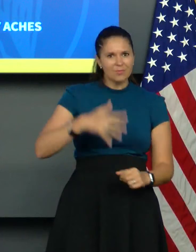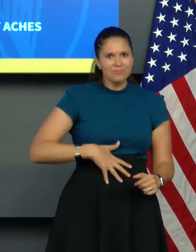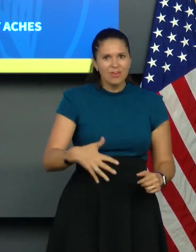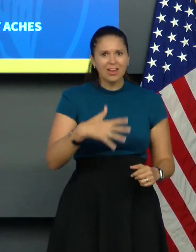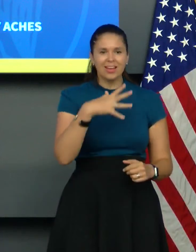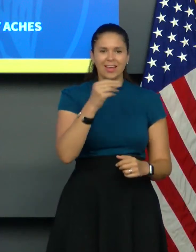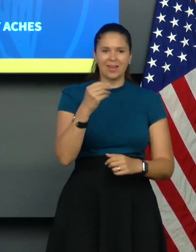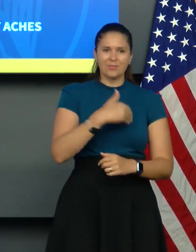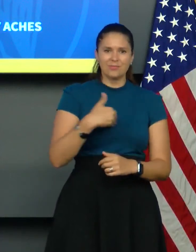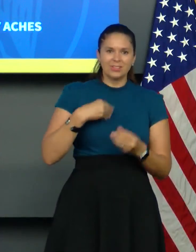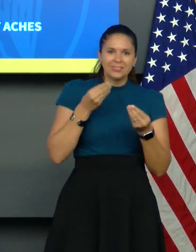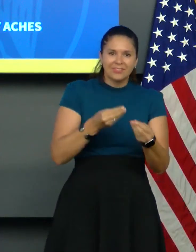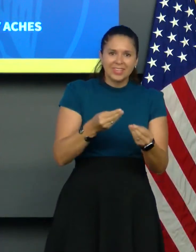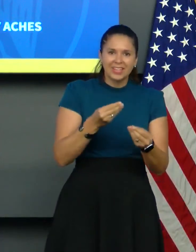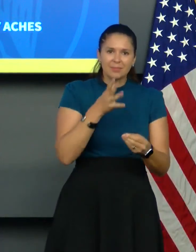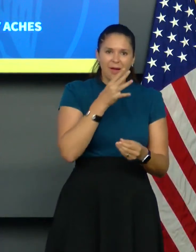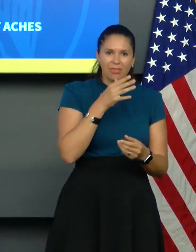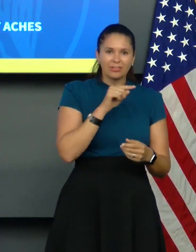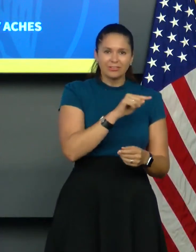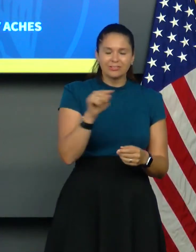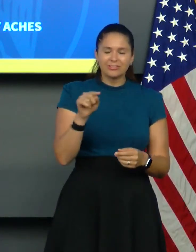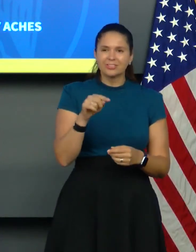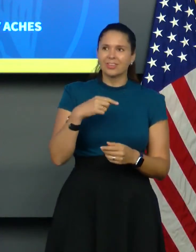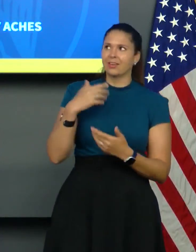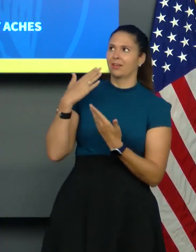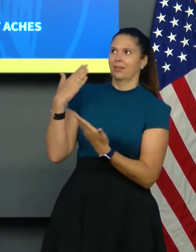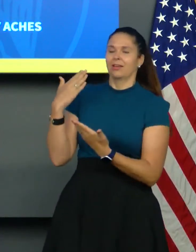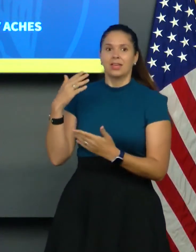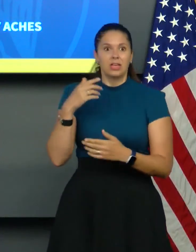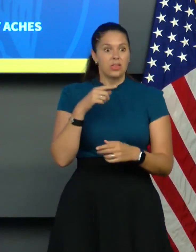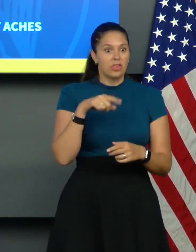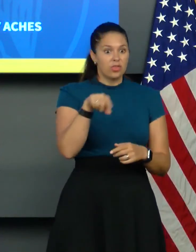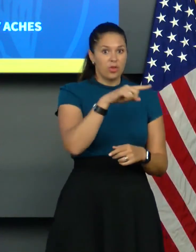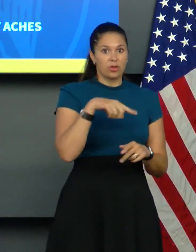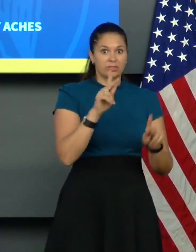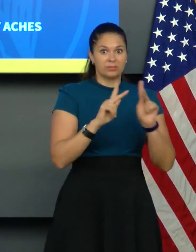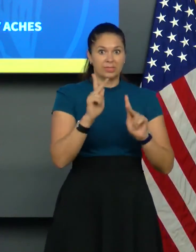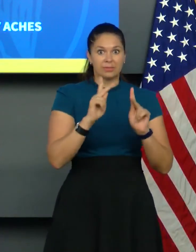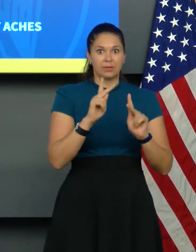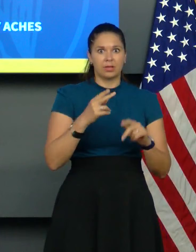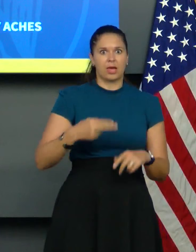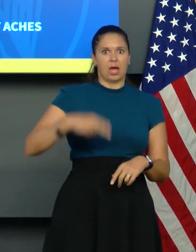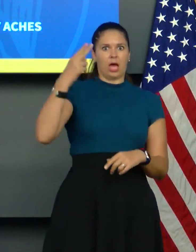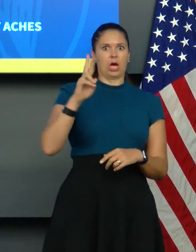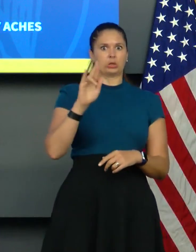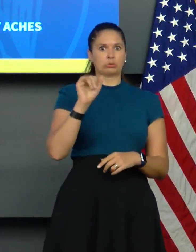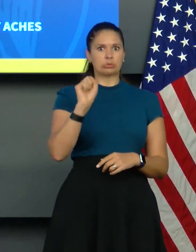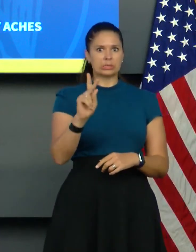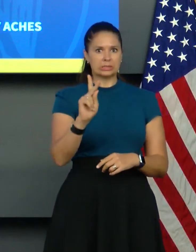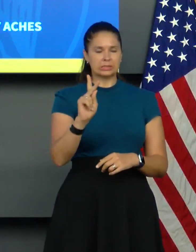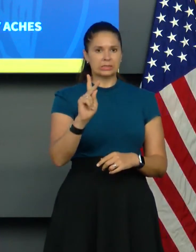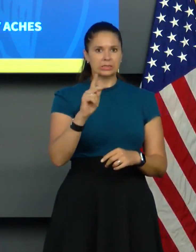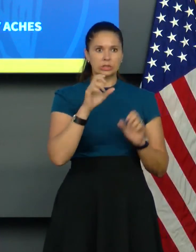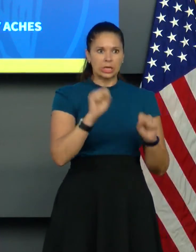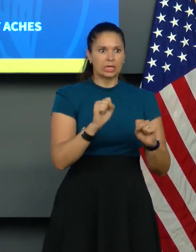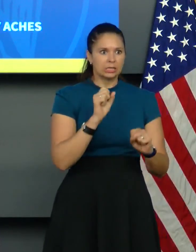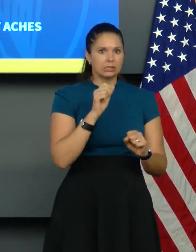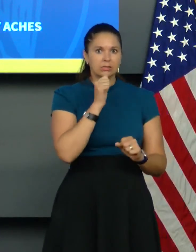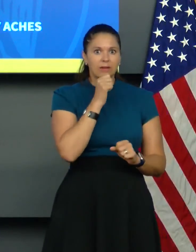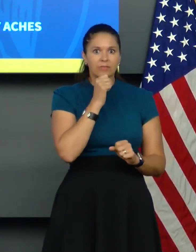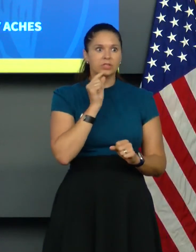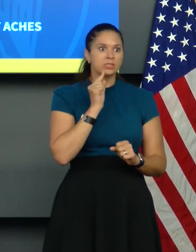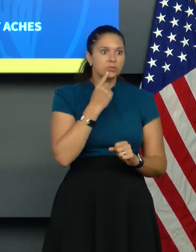and breastfeeding moms. They are in that high-risk category of suffering serious or